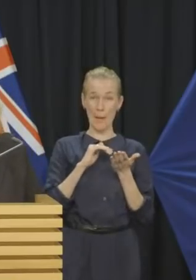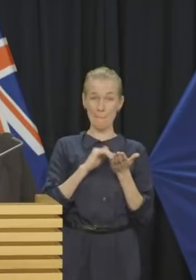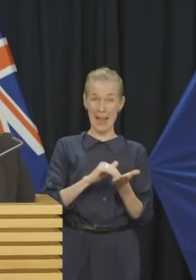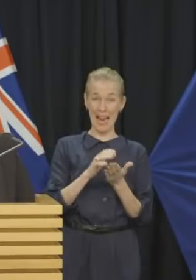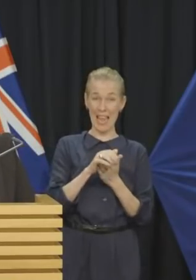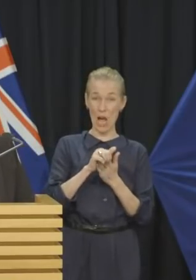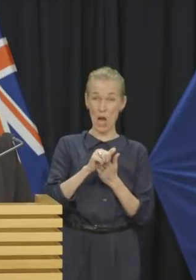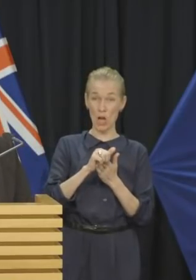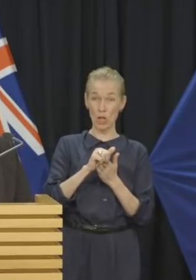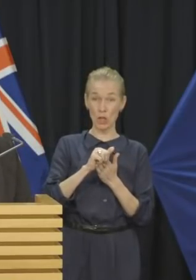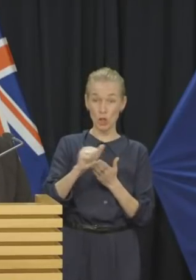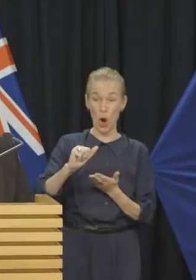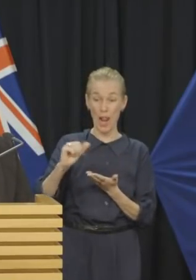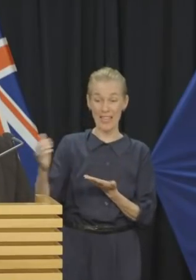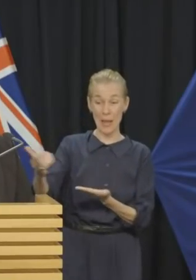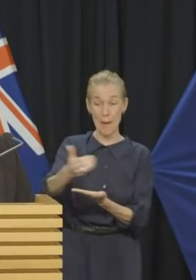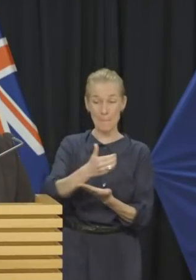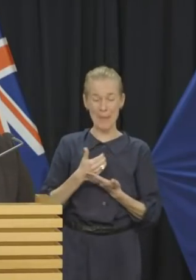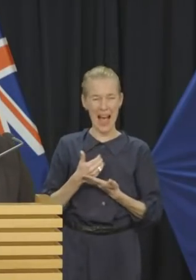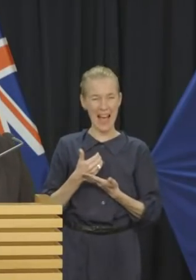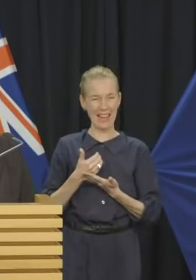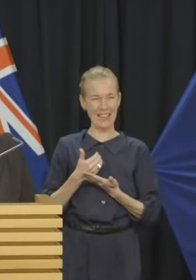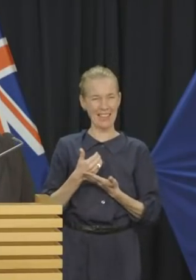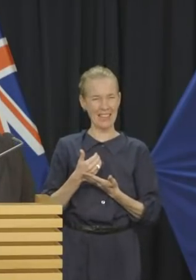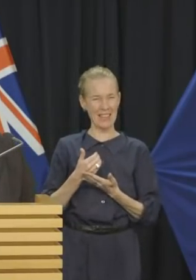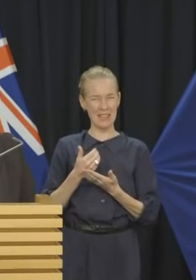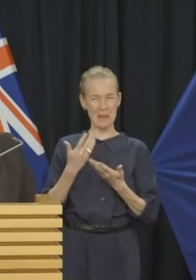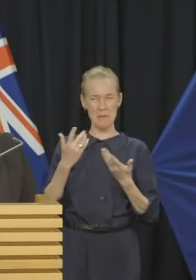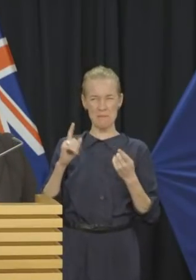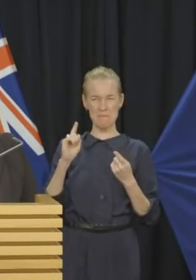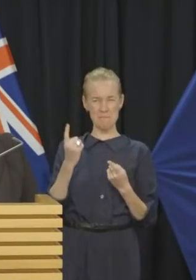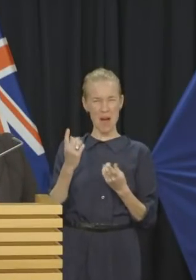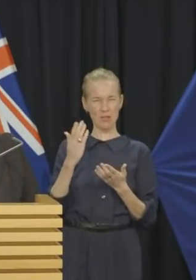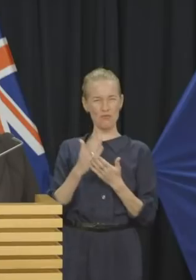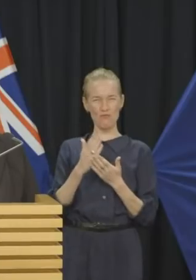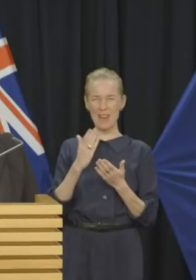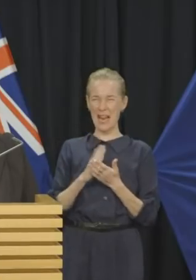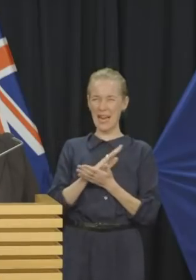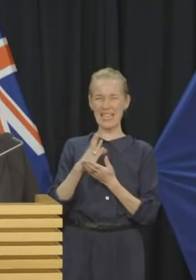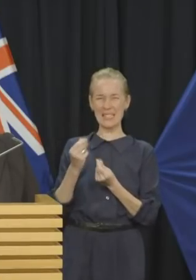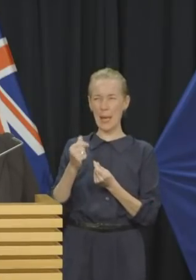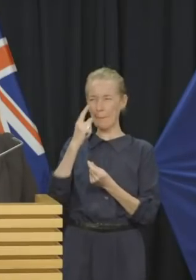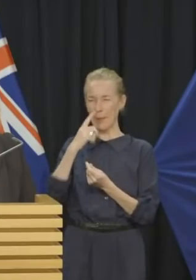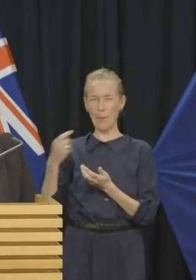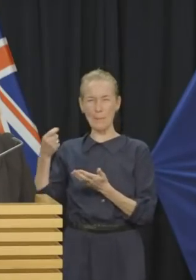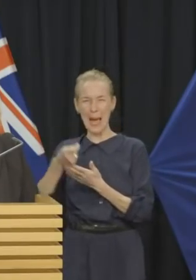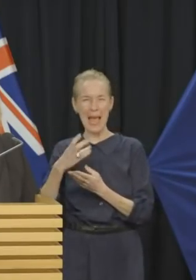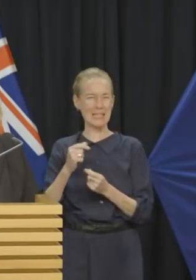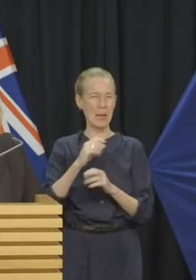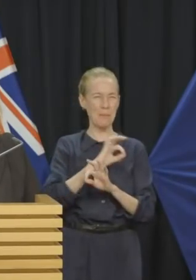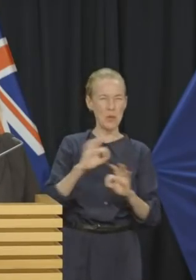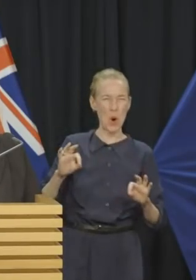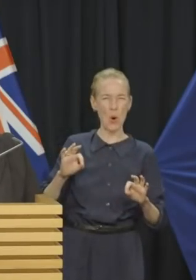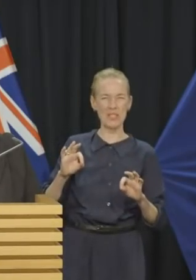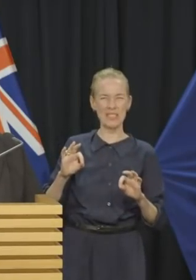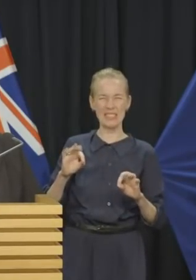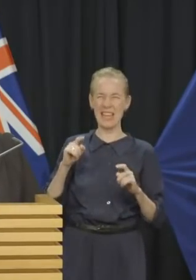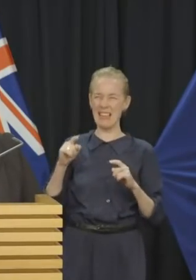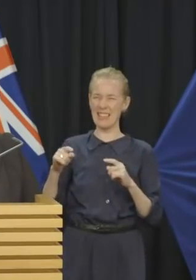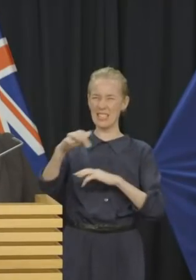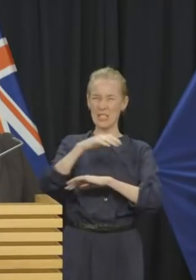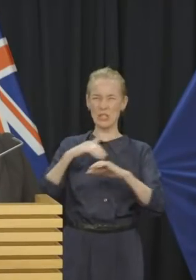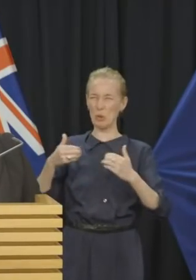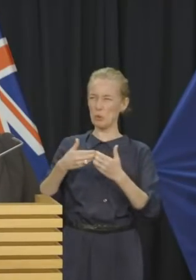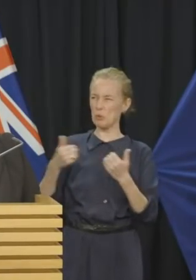Absolutely not. This is absolutely critical that we put this in place. I don't think that there anyone who thinks it would be